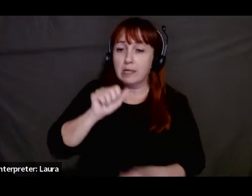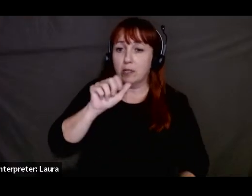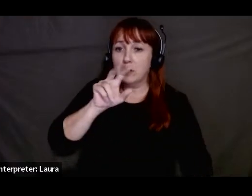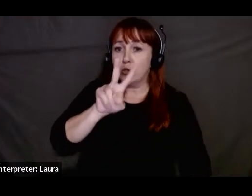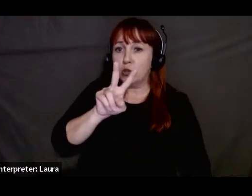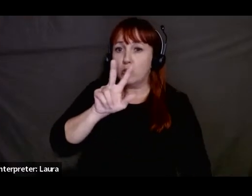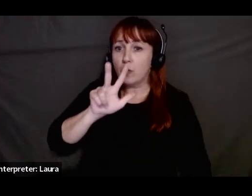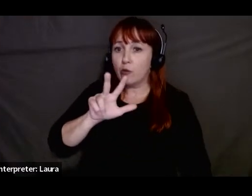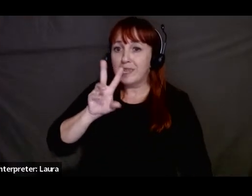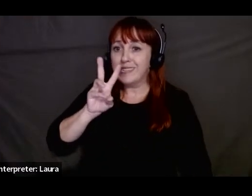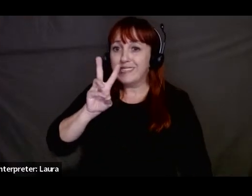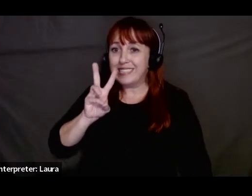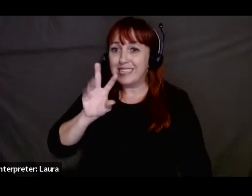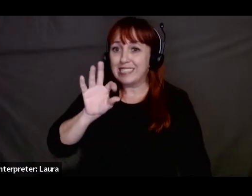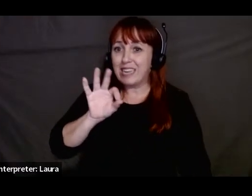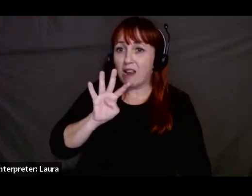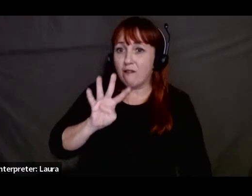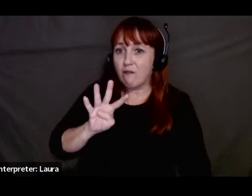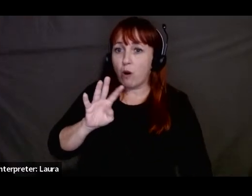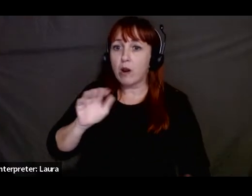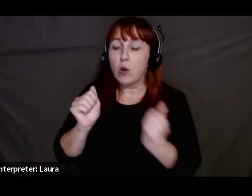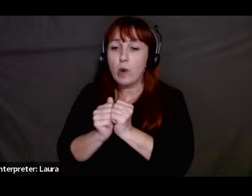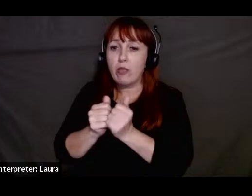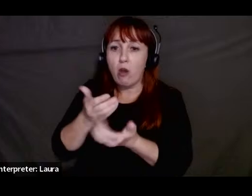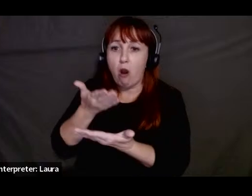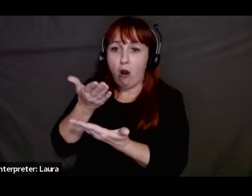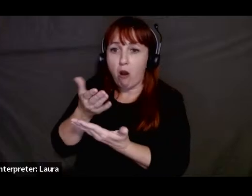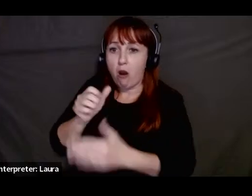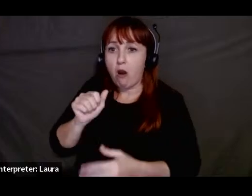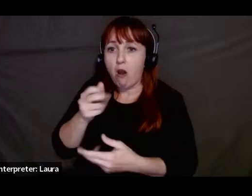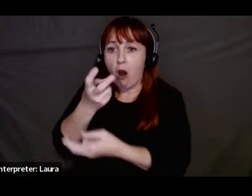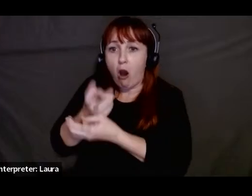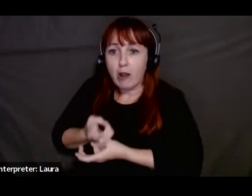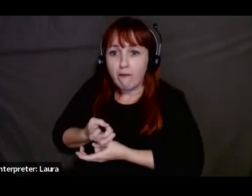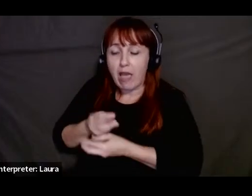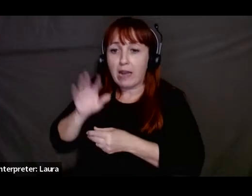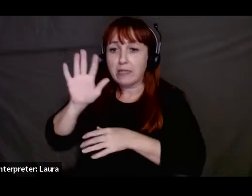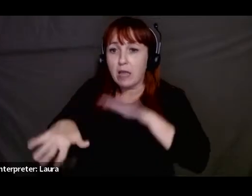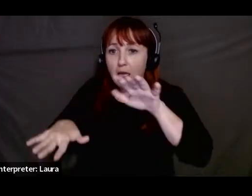23694, along with the artifact scatter containing lithic